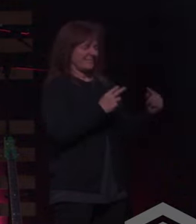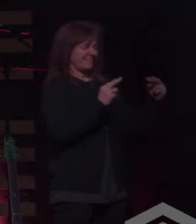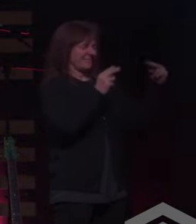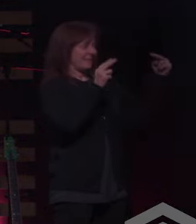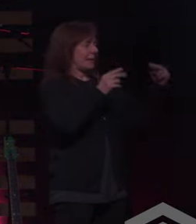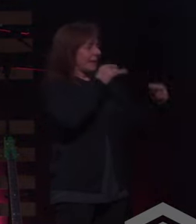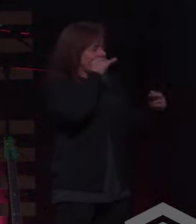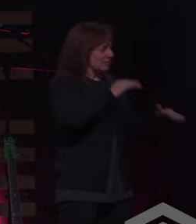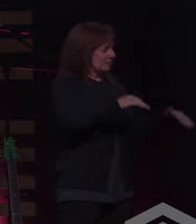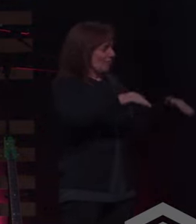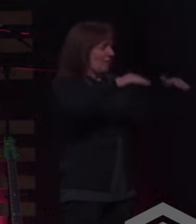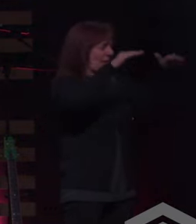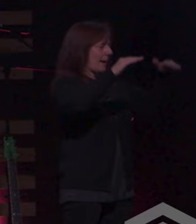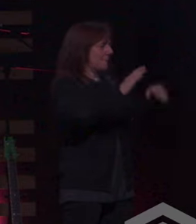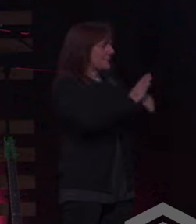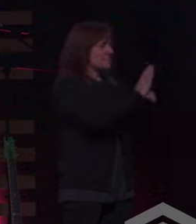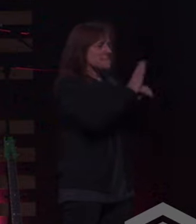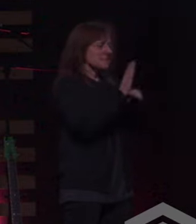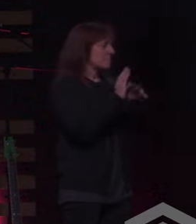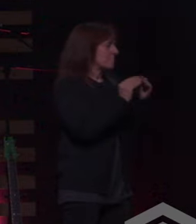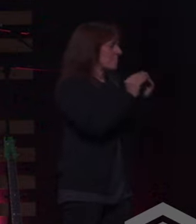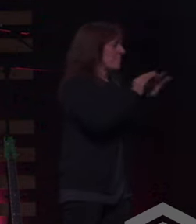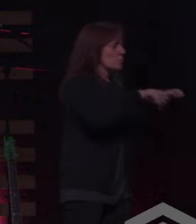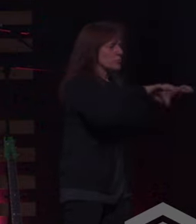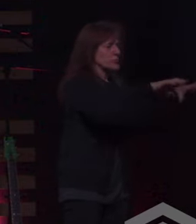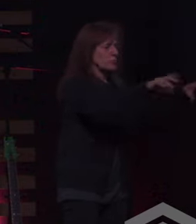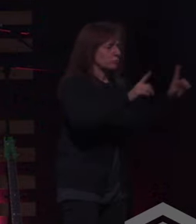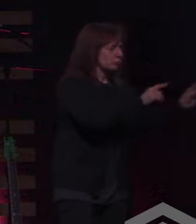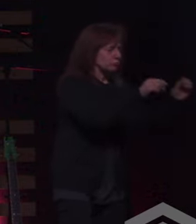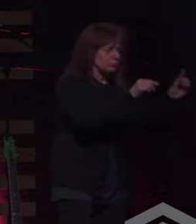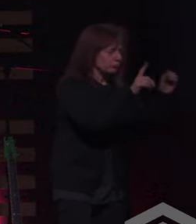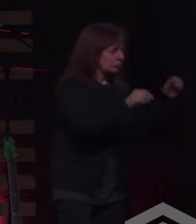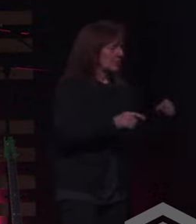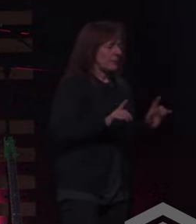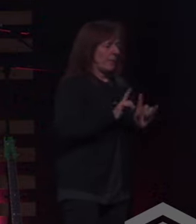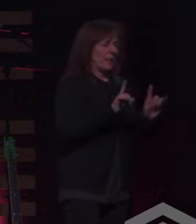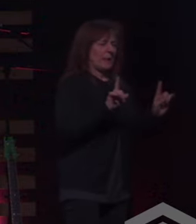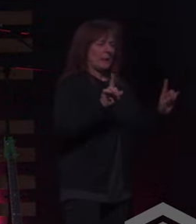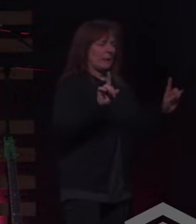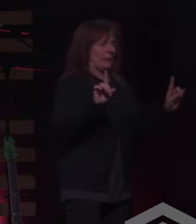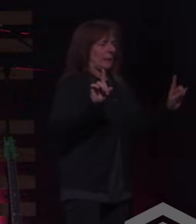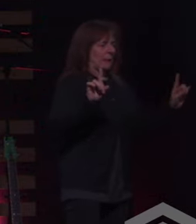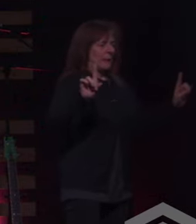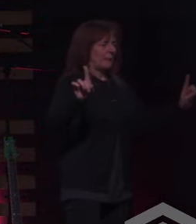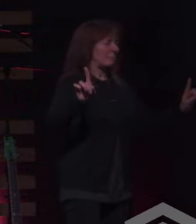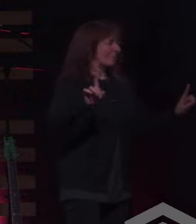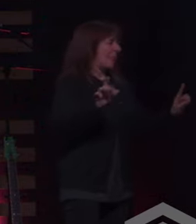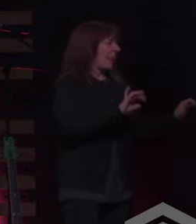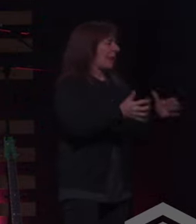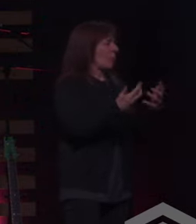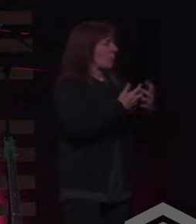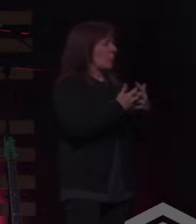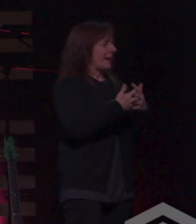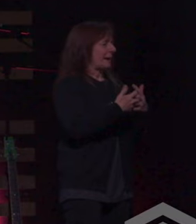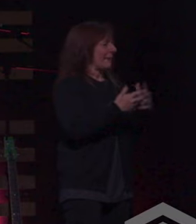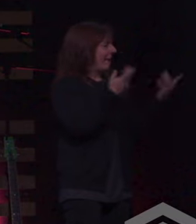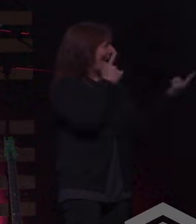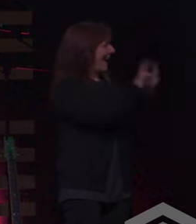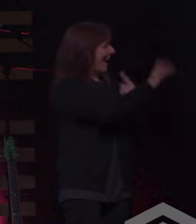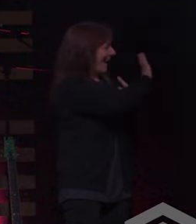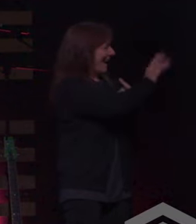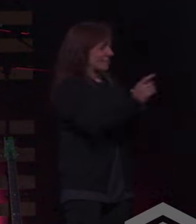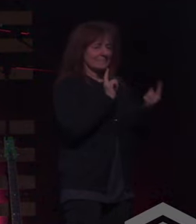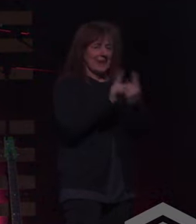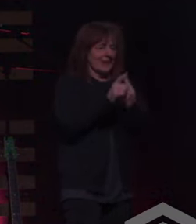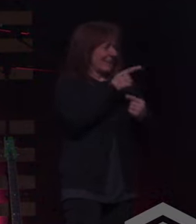The kids begin to grow up and they're getting busier and busier, and you're just roommates living together, passing in the hallway, making sure